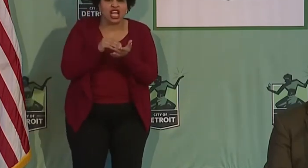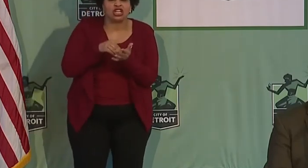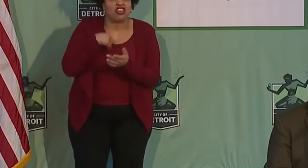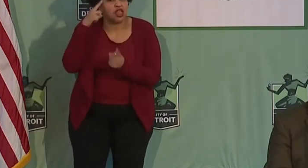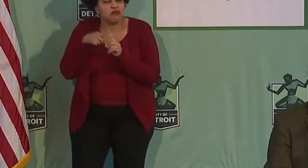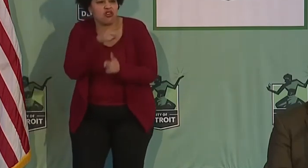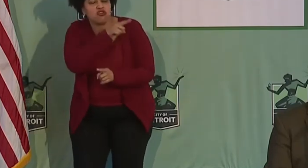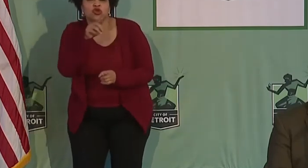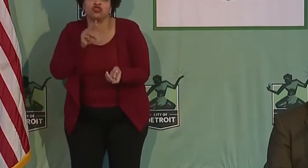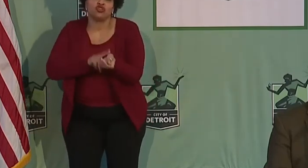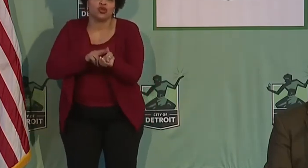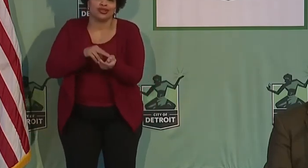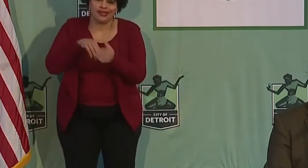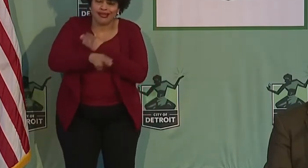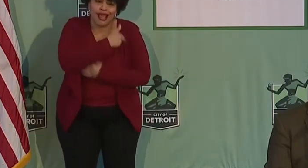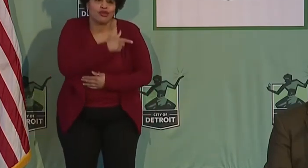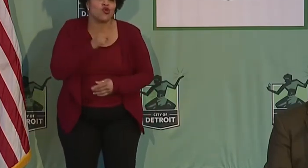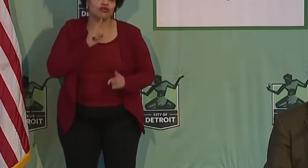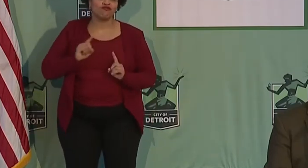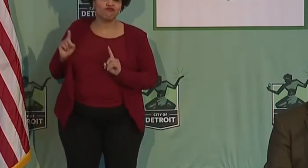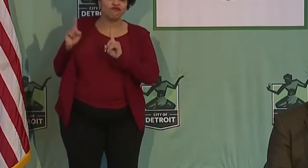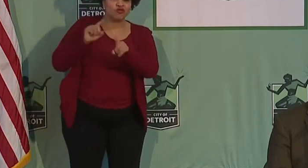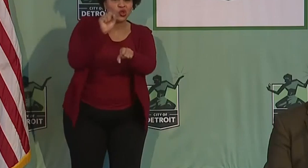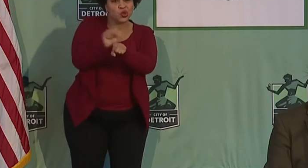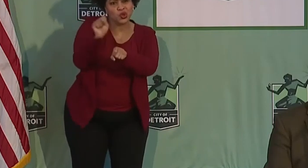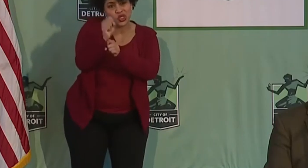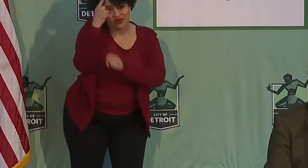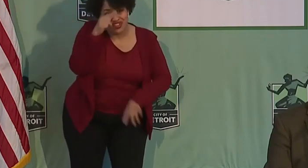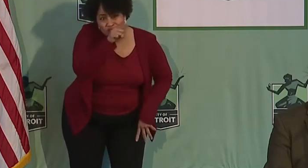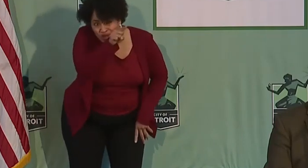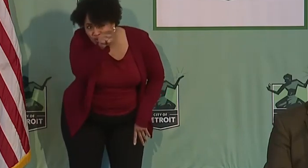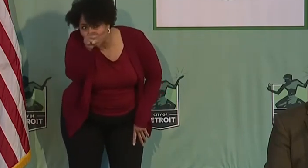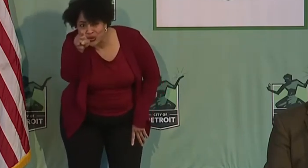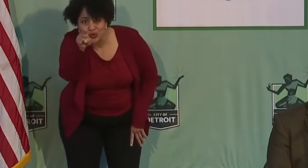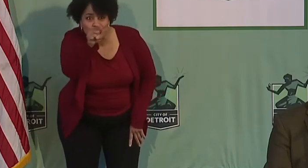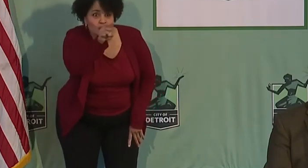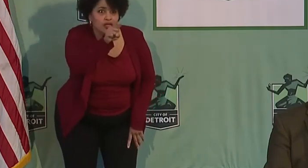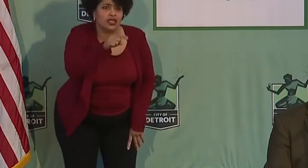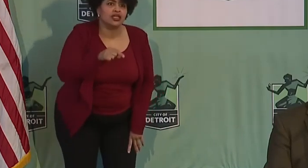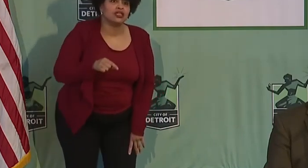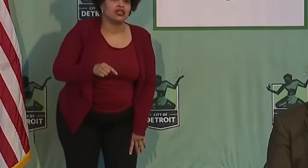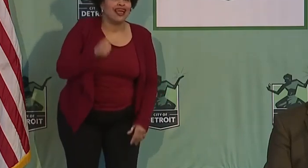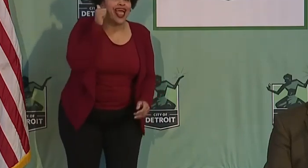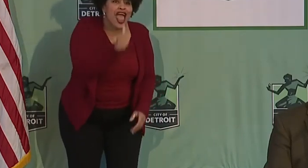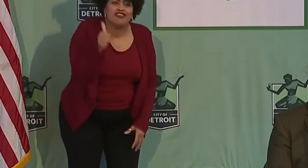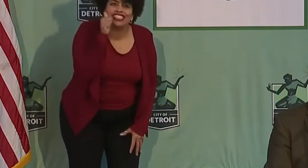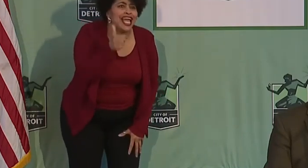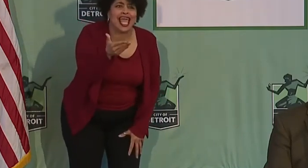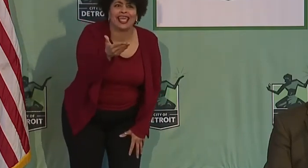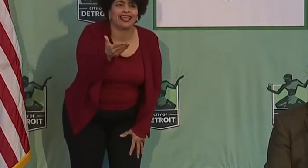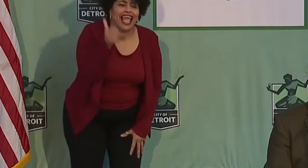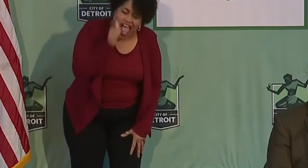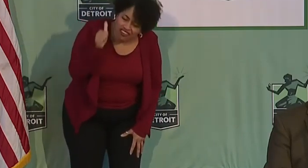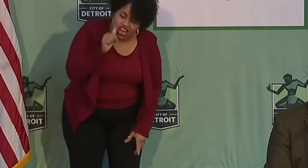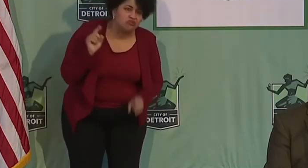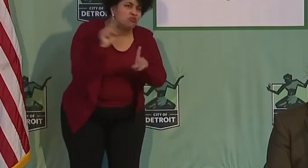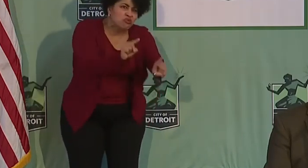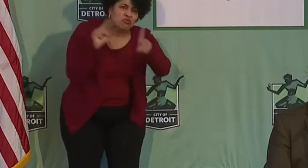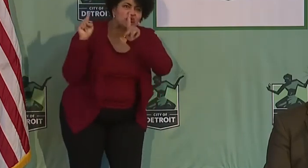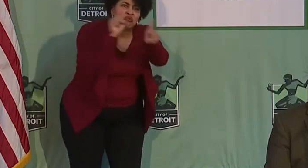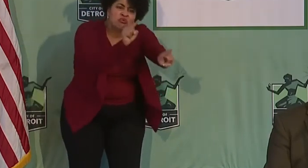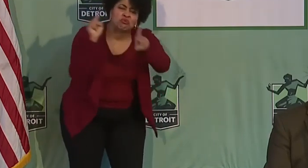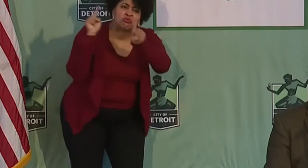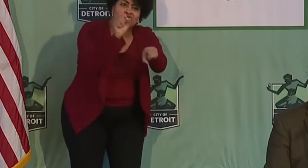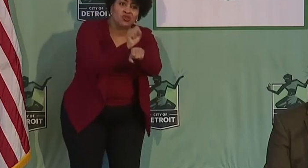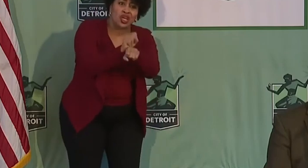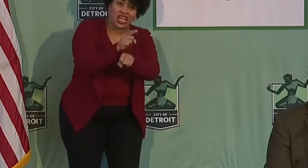doctors in the hospitals who are going to work for you every single day. And for